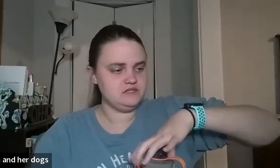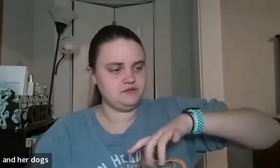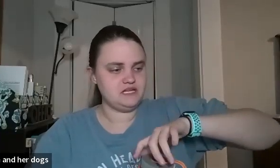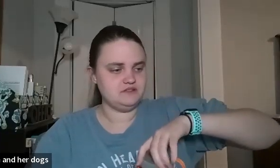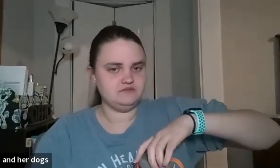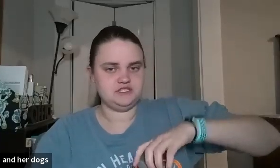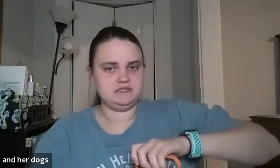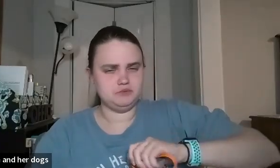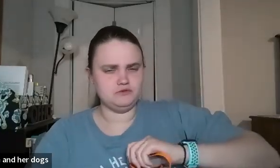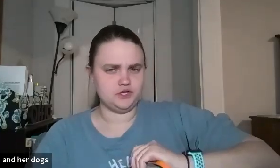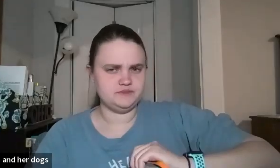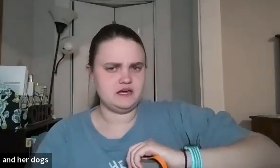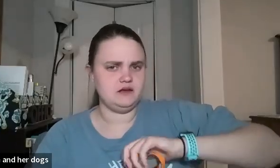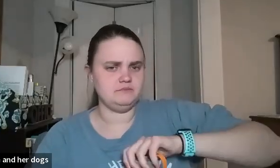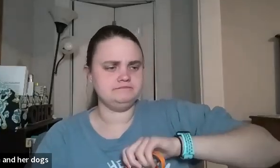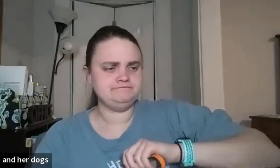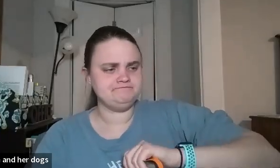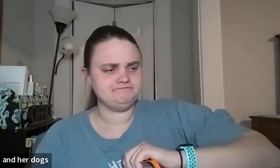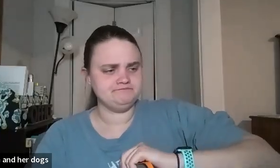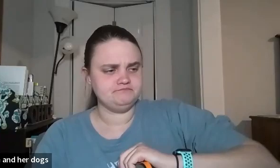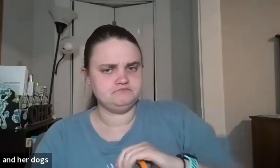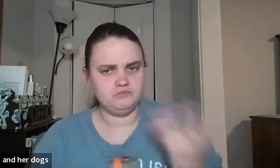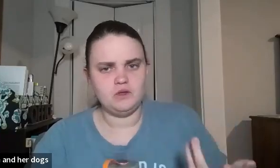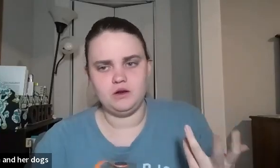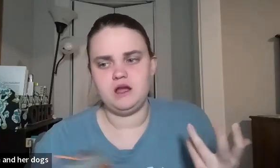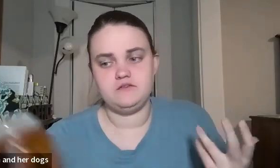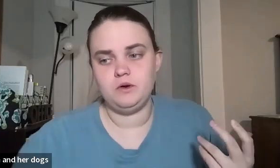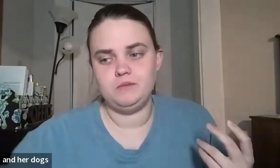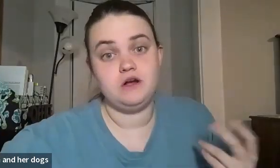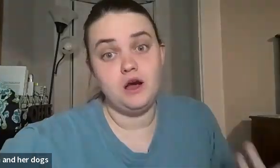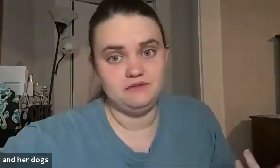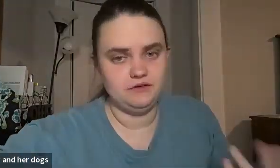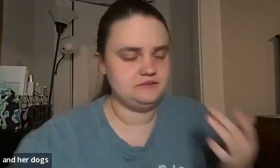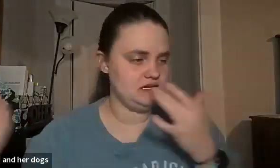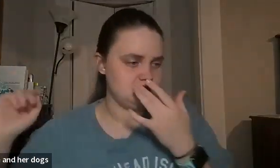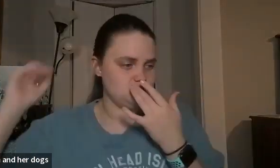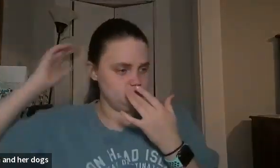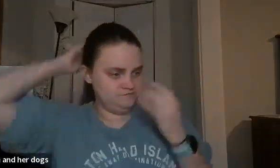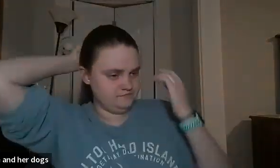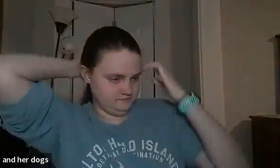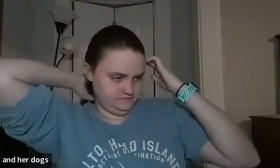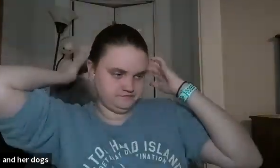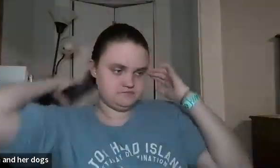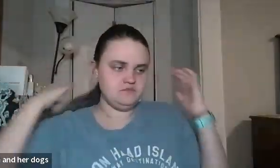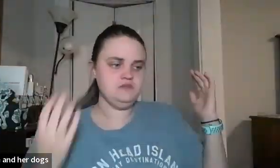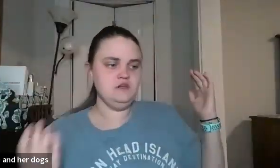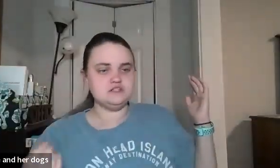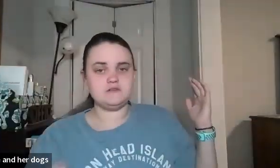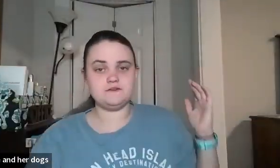Different types of just simple verbs that are kind of or common verbs, I guess. So the first one